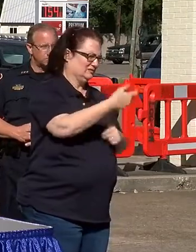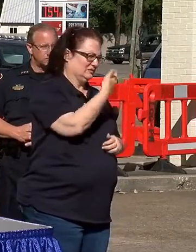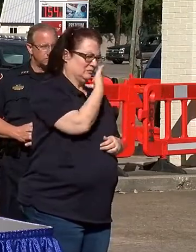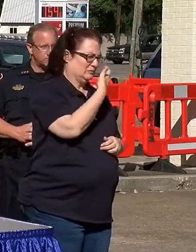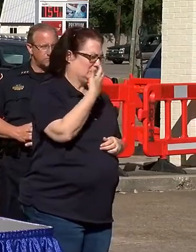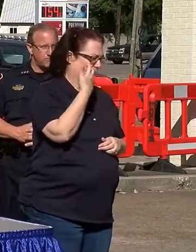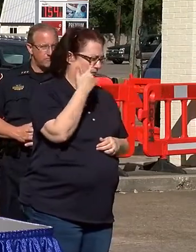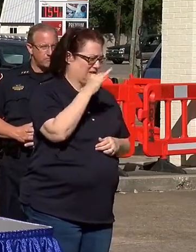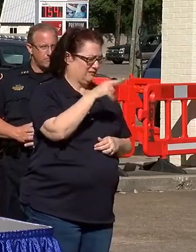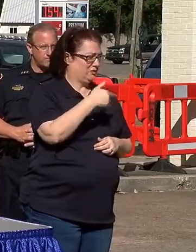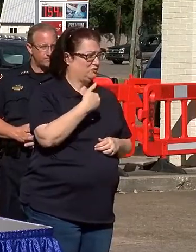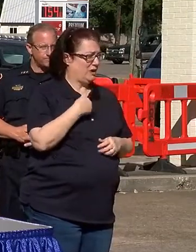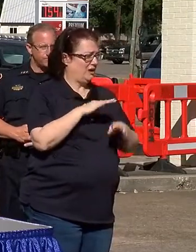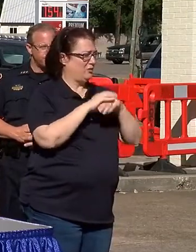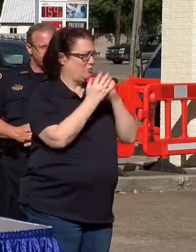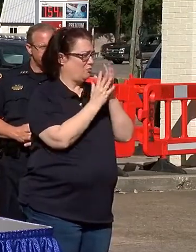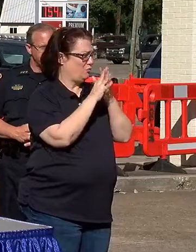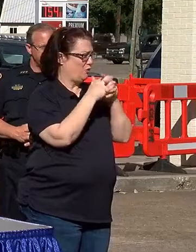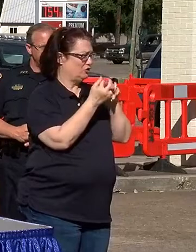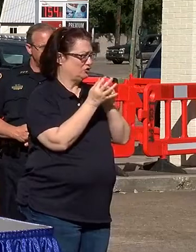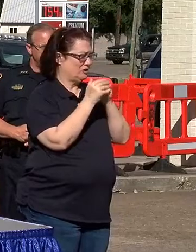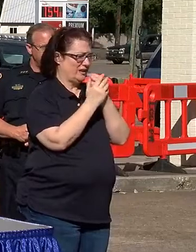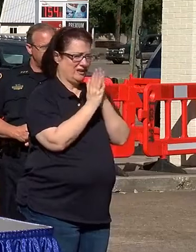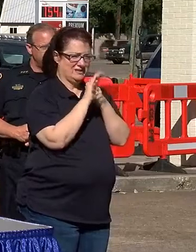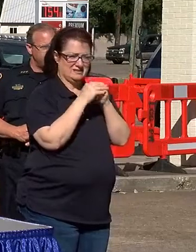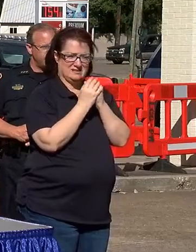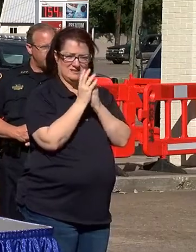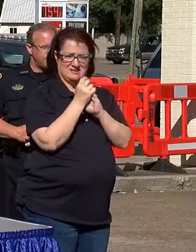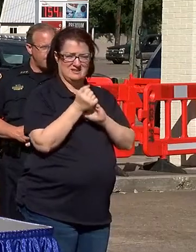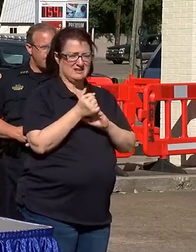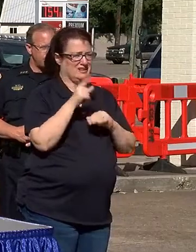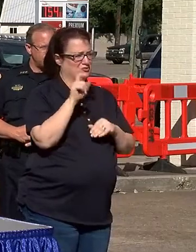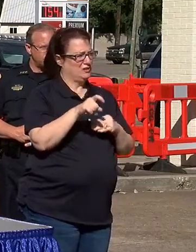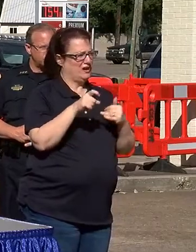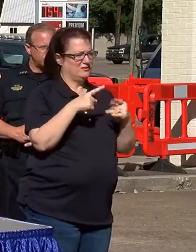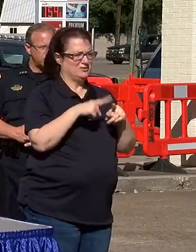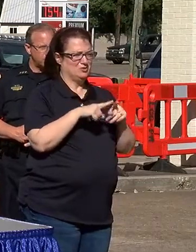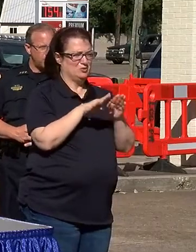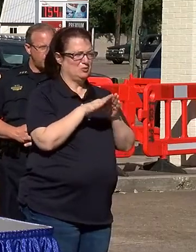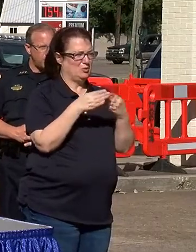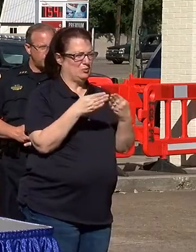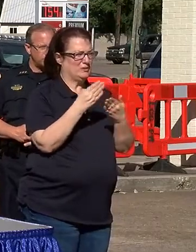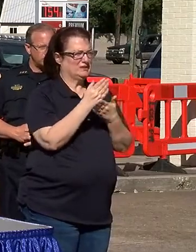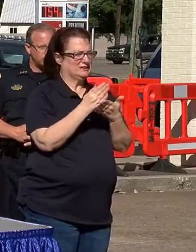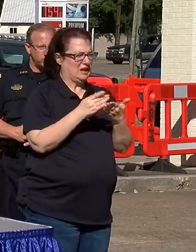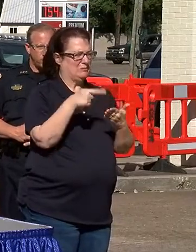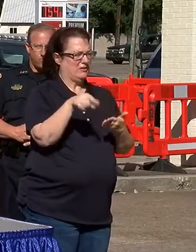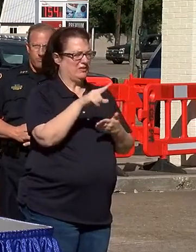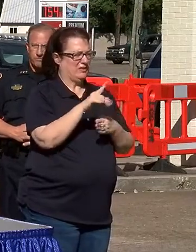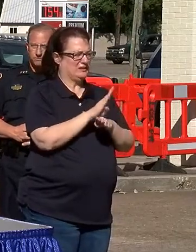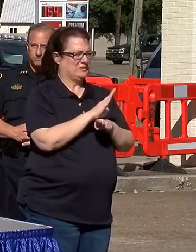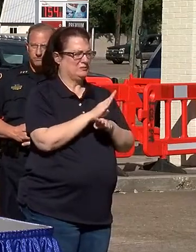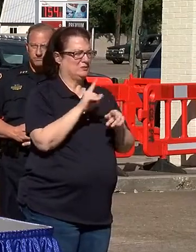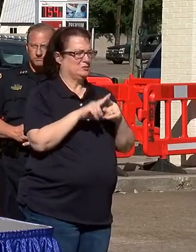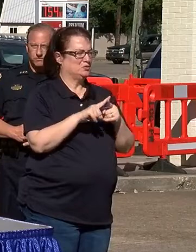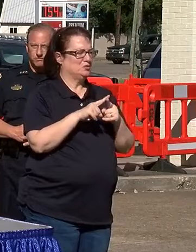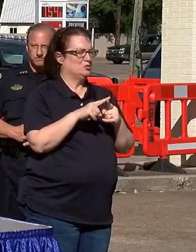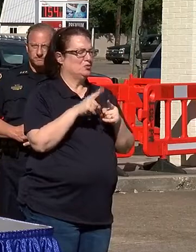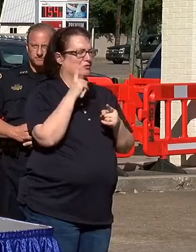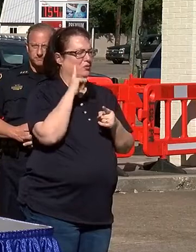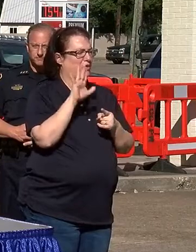one. Is still, we need to be able to have some benefit. We got to be able to open up some of these businesses to get the economy rolling again. But if we